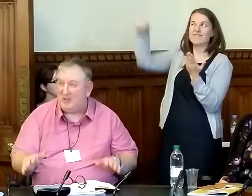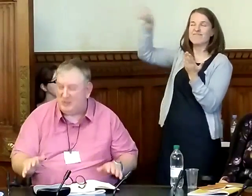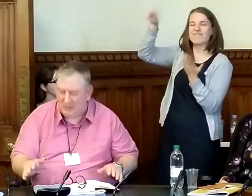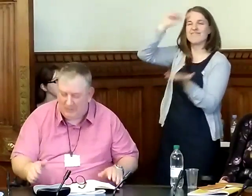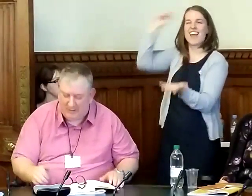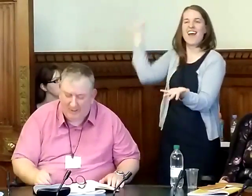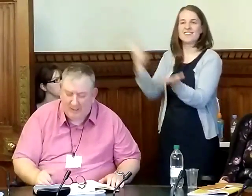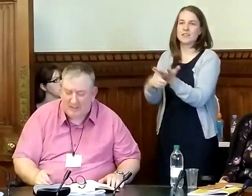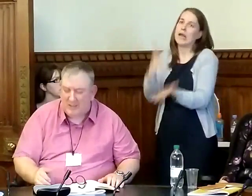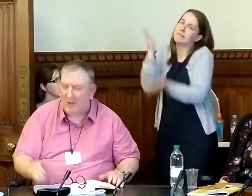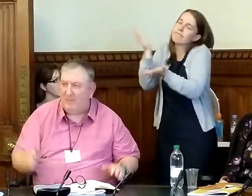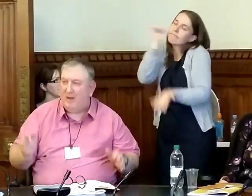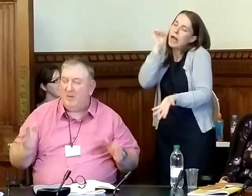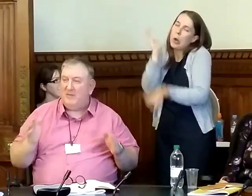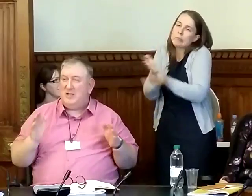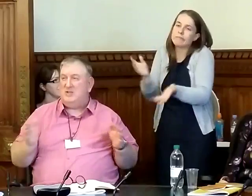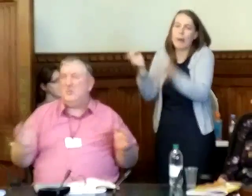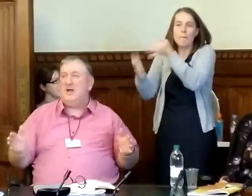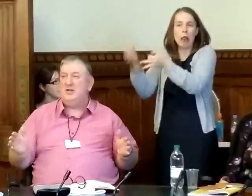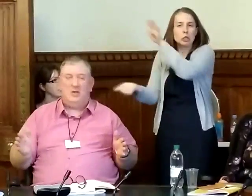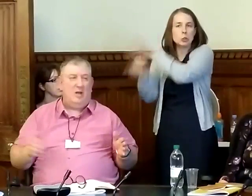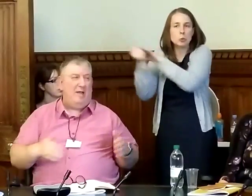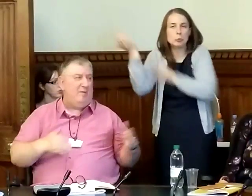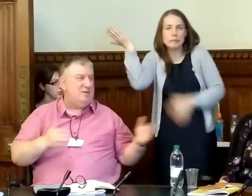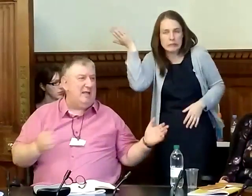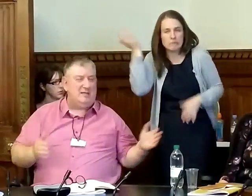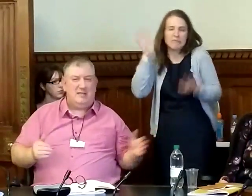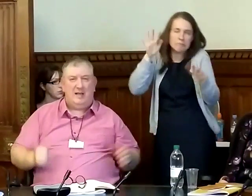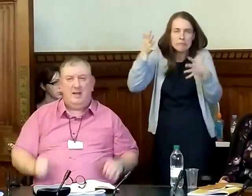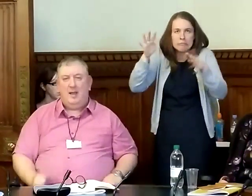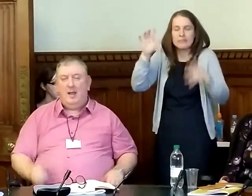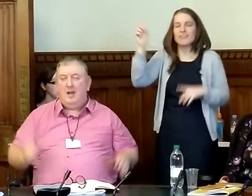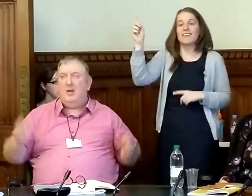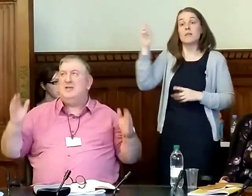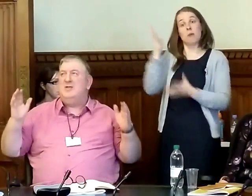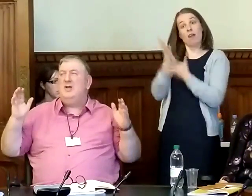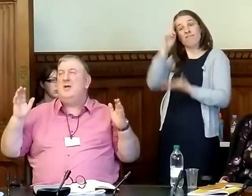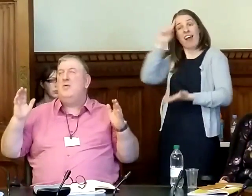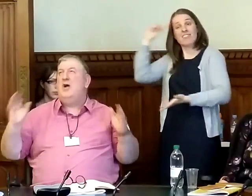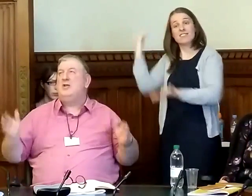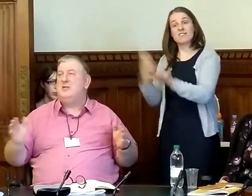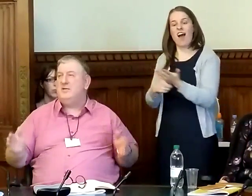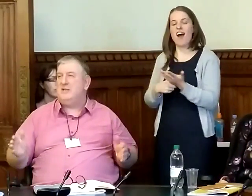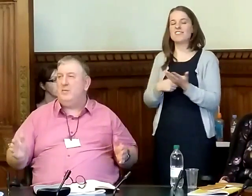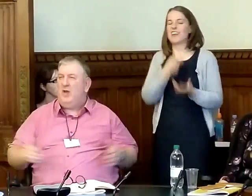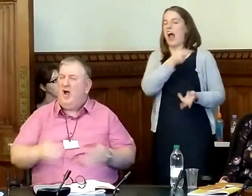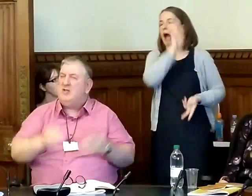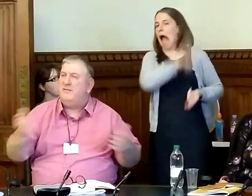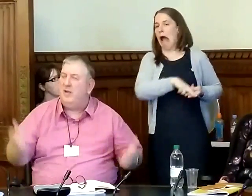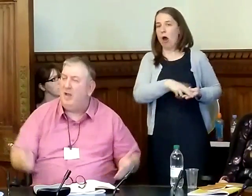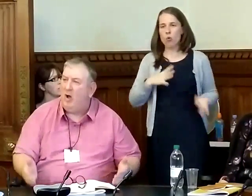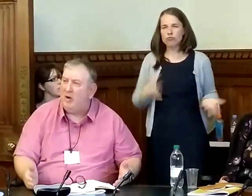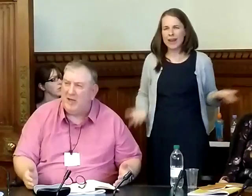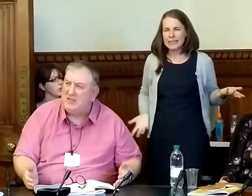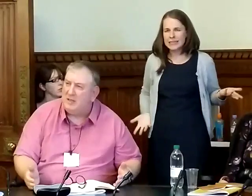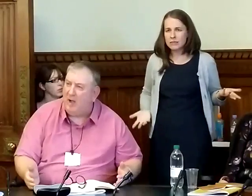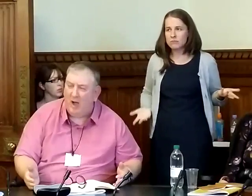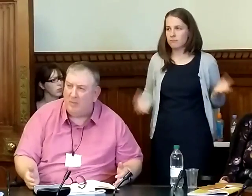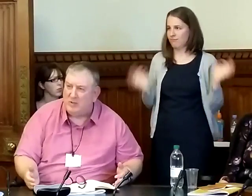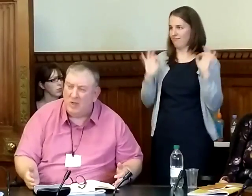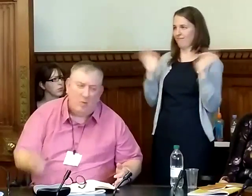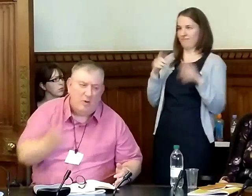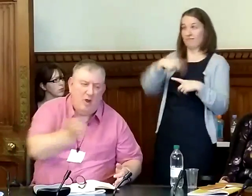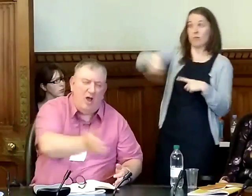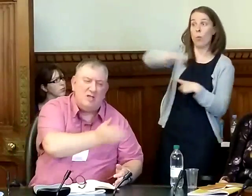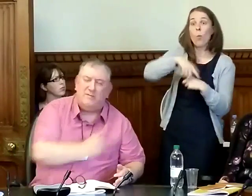although they are quite stupid. So there was a situation, like everyone said, look, it's not as though we're asking for something. We're not asking for holidays